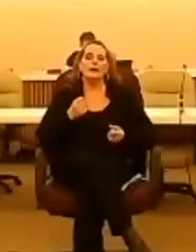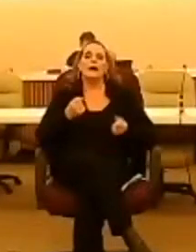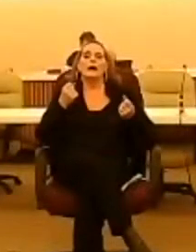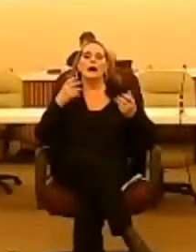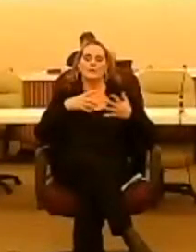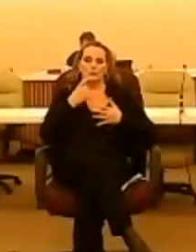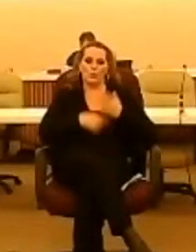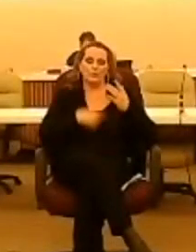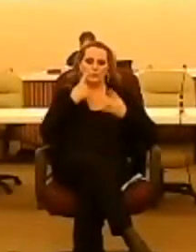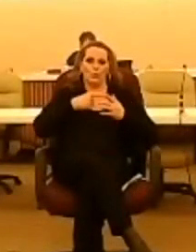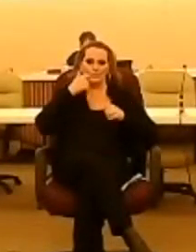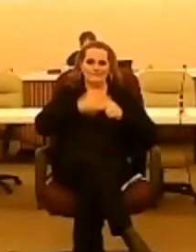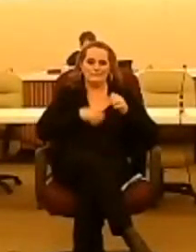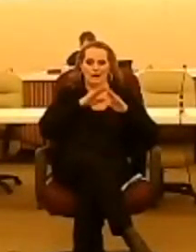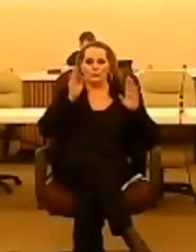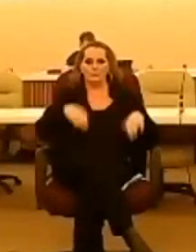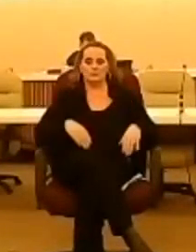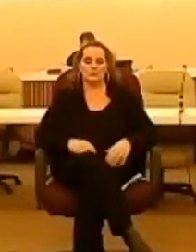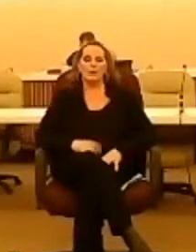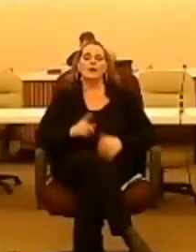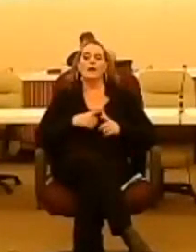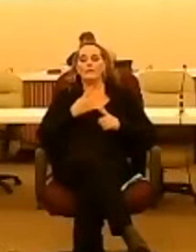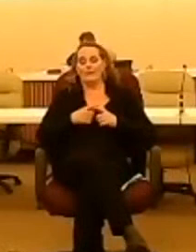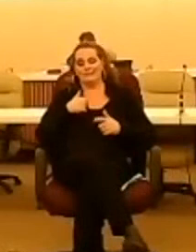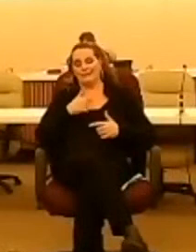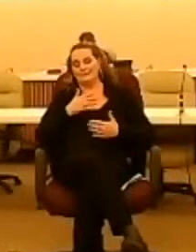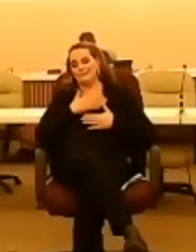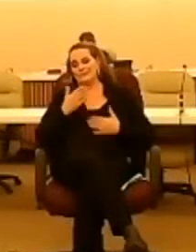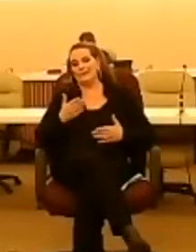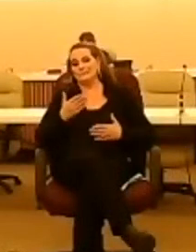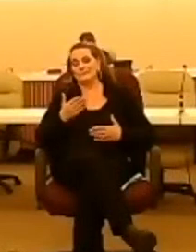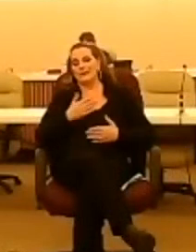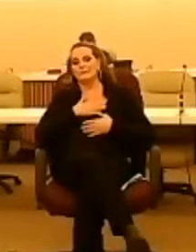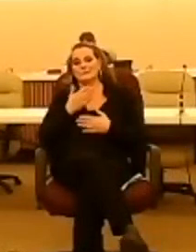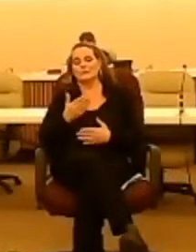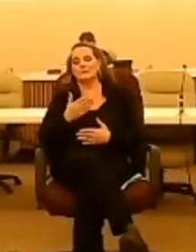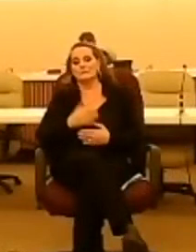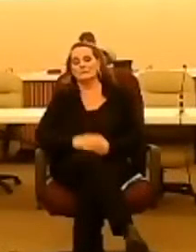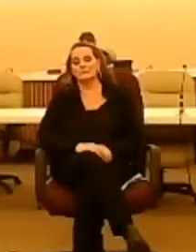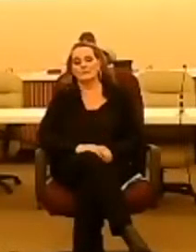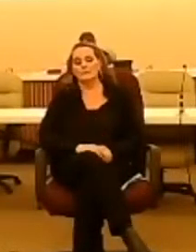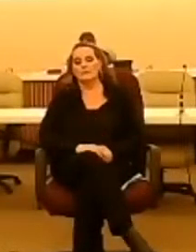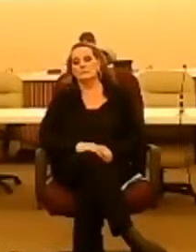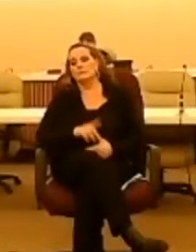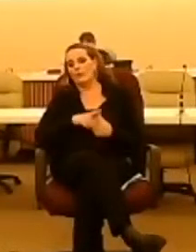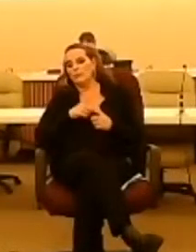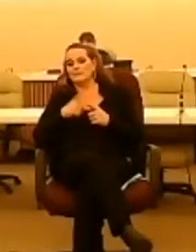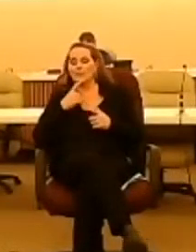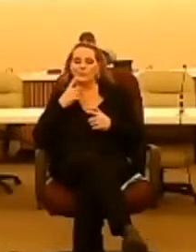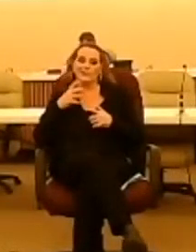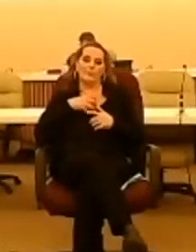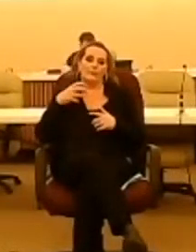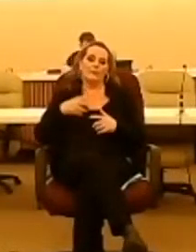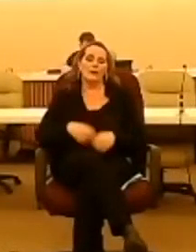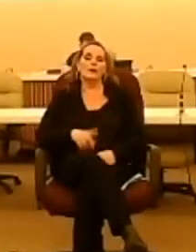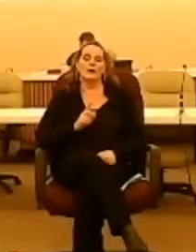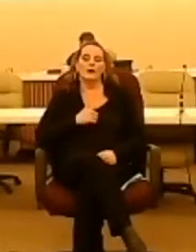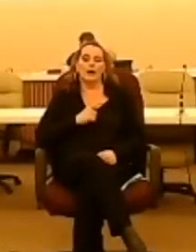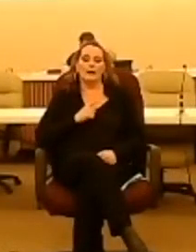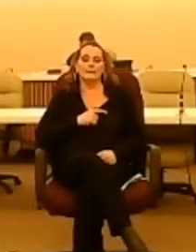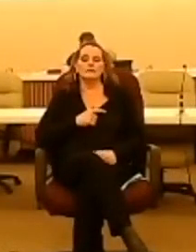And then I propose that we, unless there is objection, I propose that